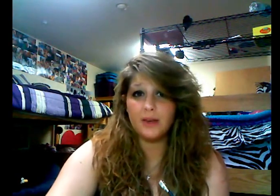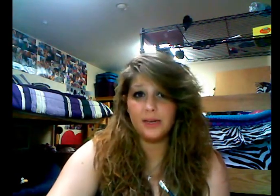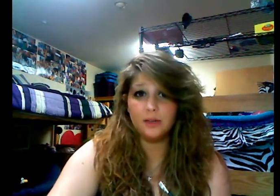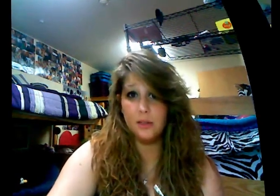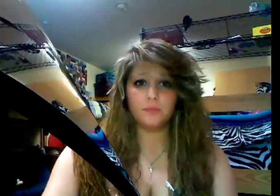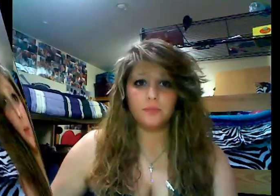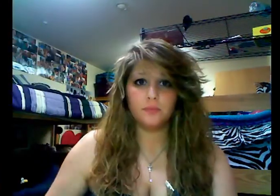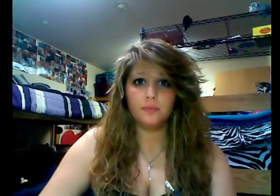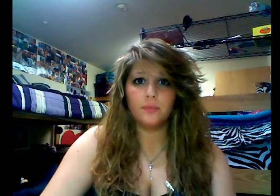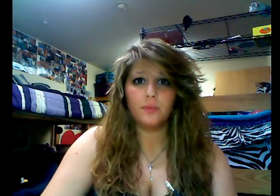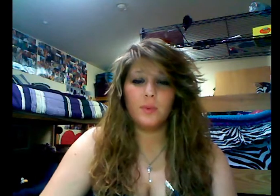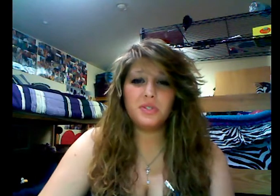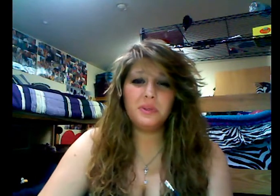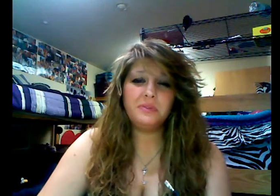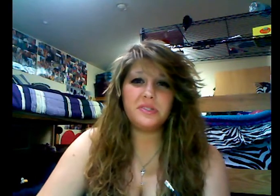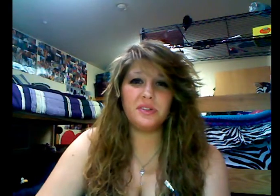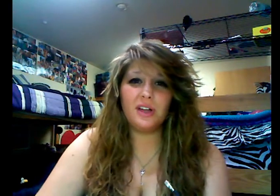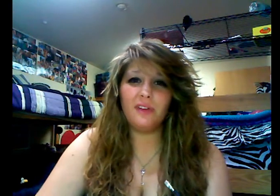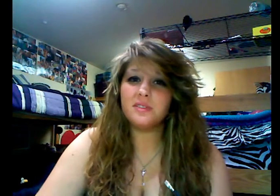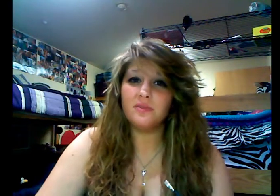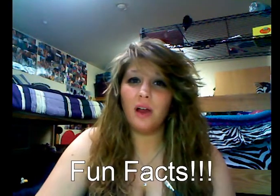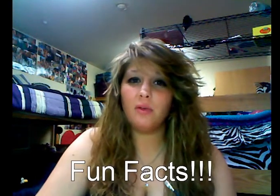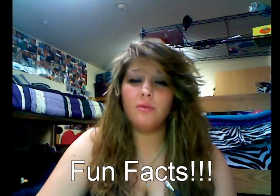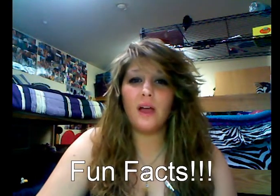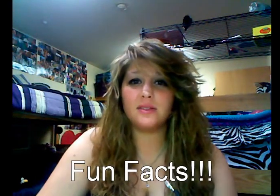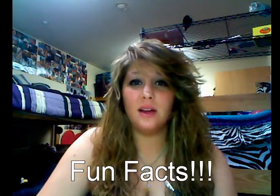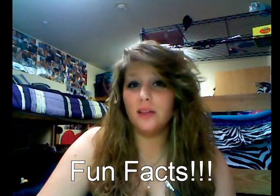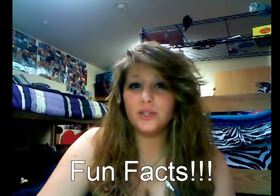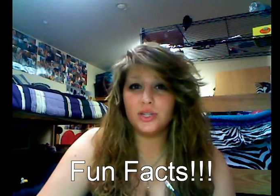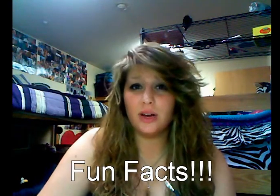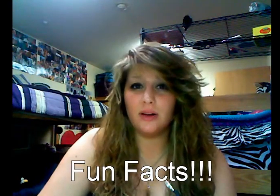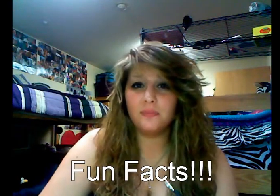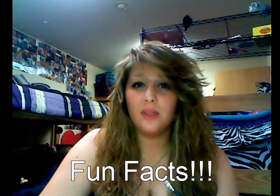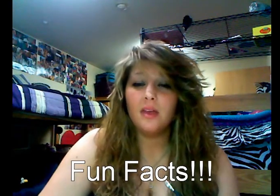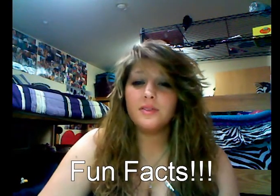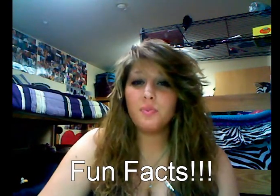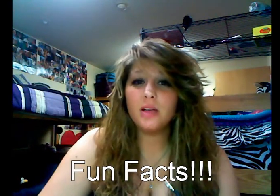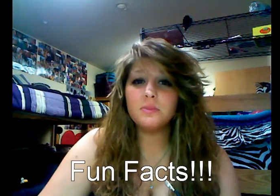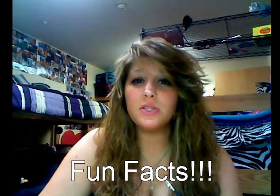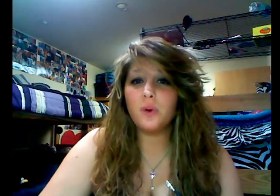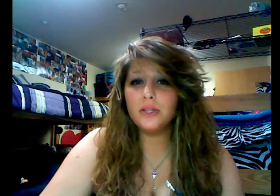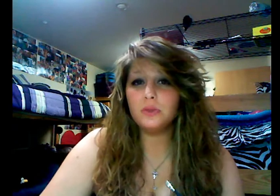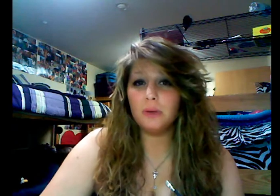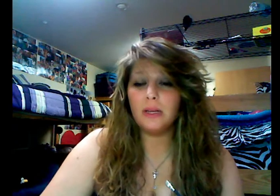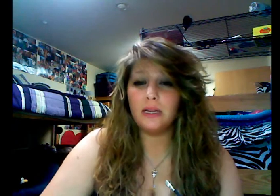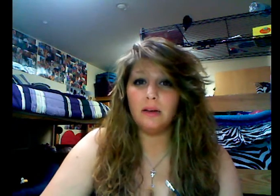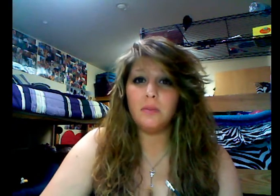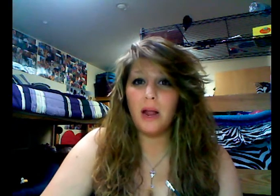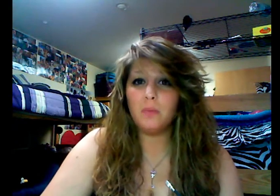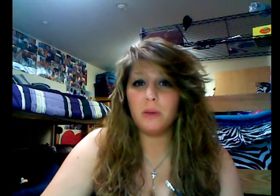offended. While doing research, I found some very cool facts that I'd like to share. There's approximately 22 million hearing impaired people